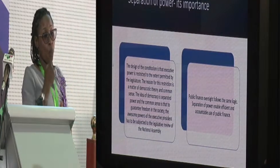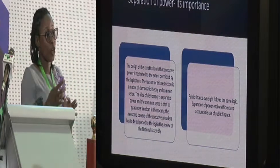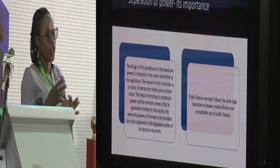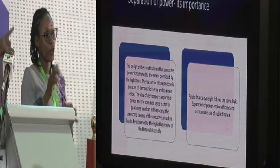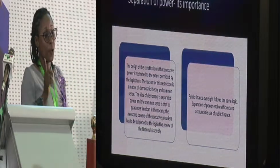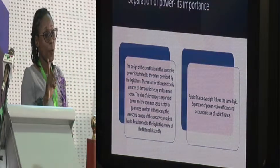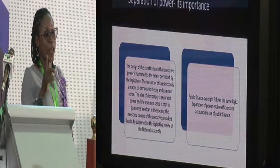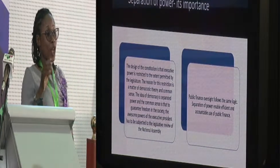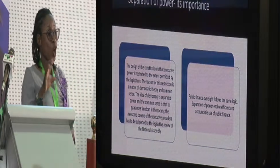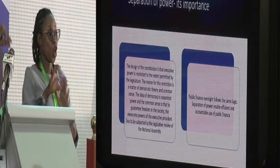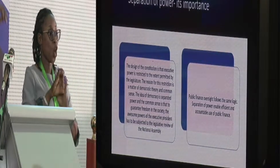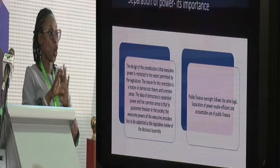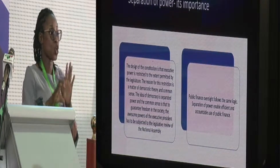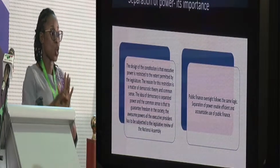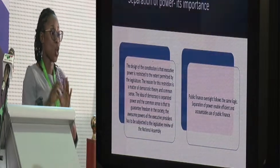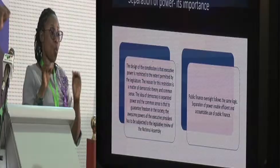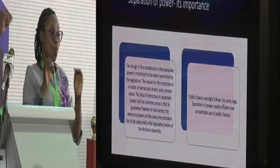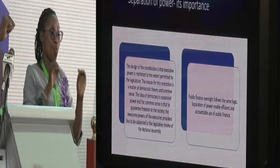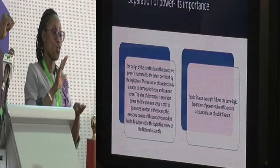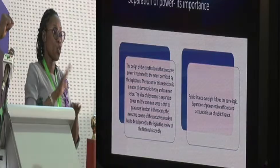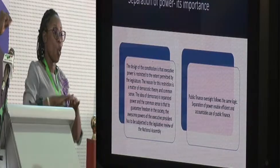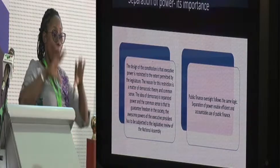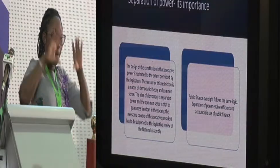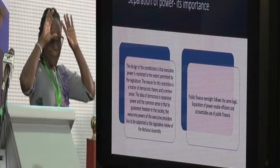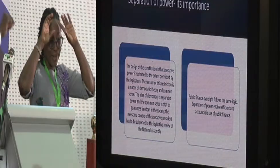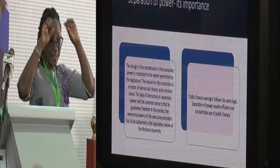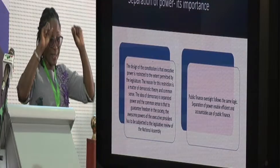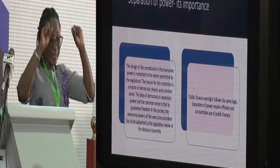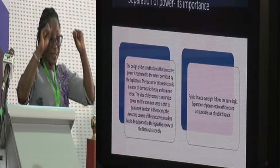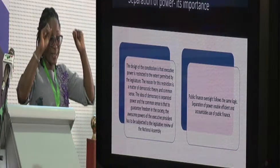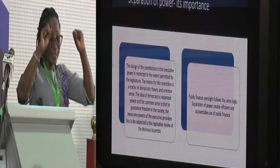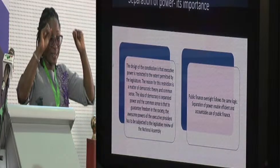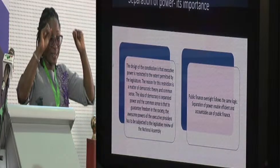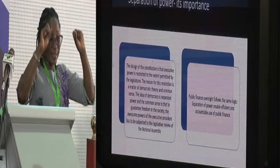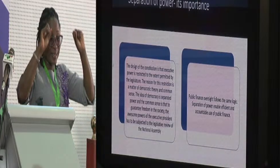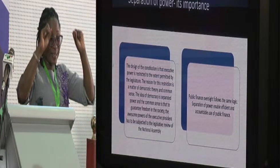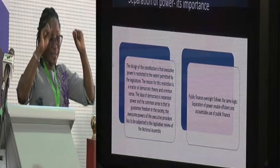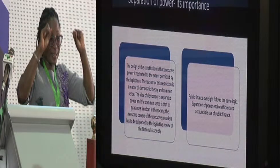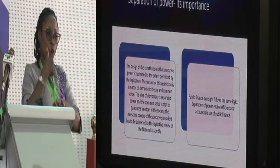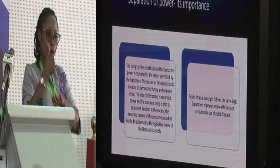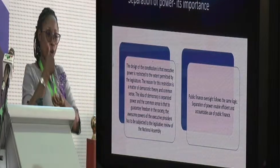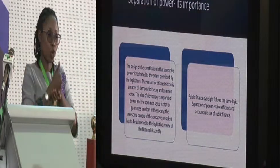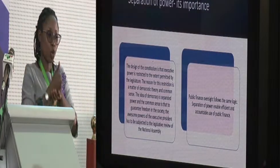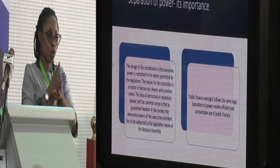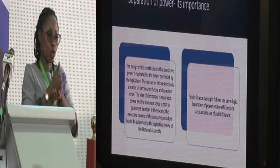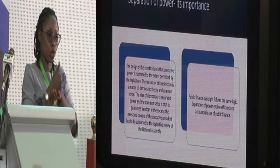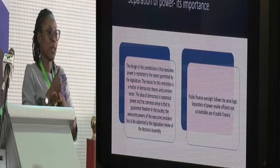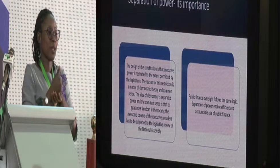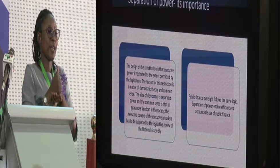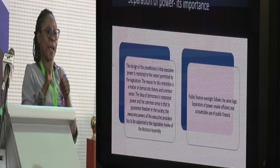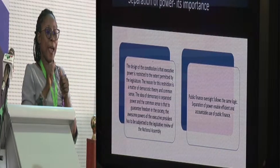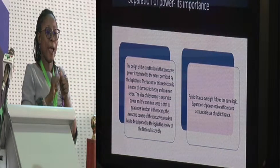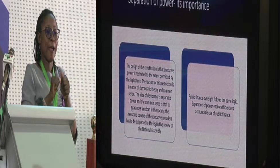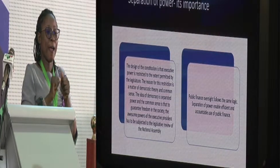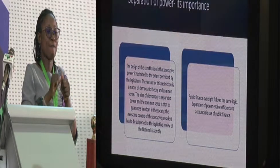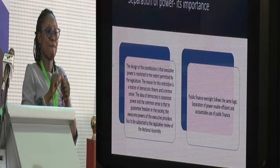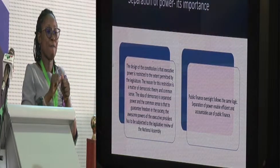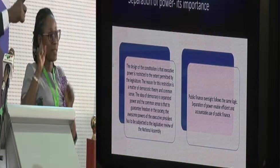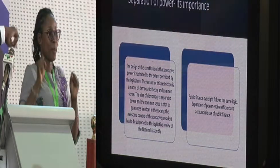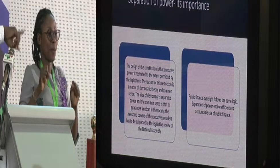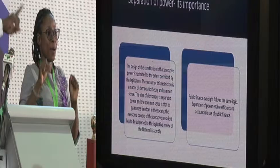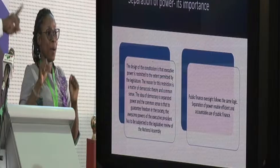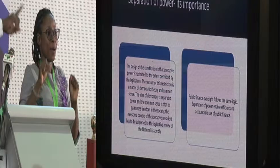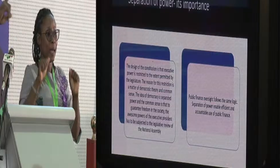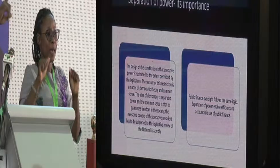the Constitution bestows on the president an express authority. Every of his power can